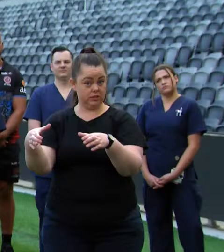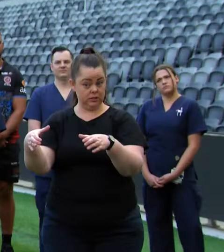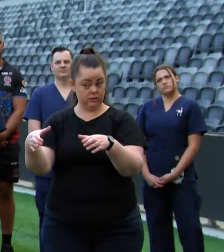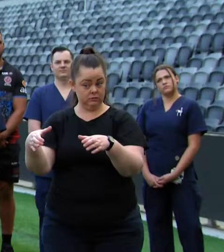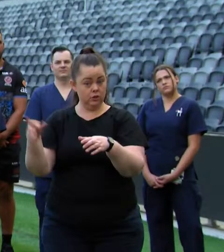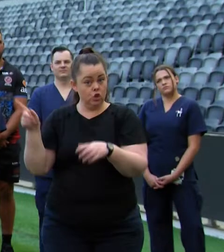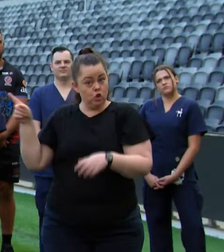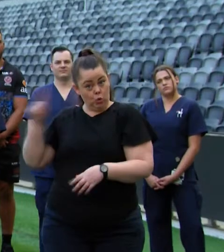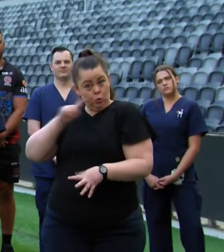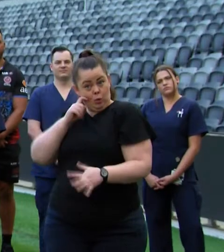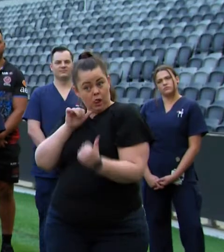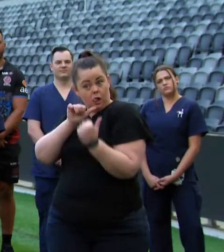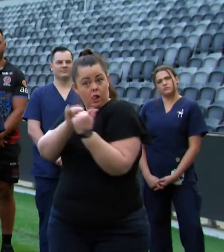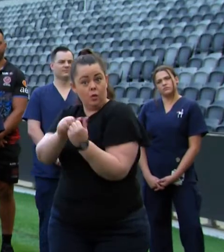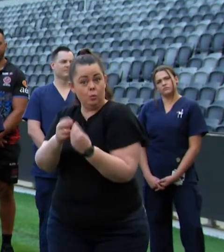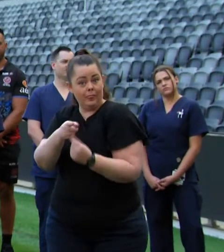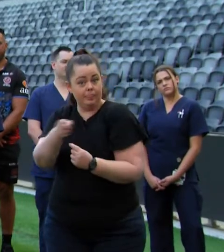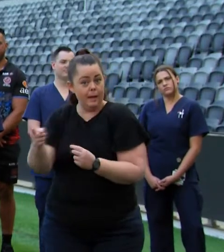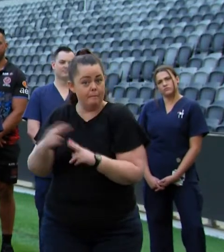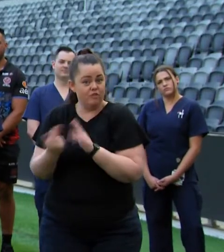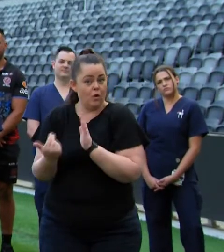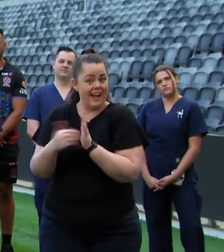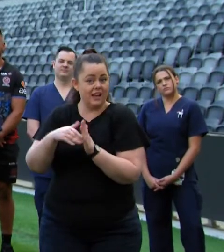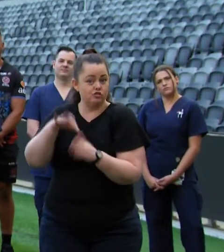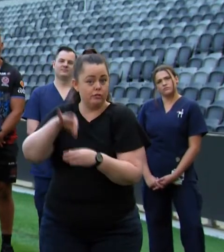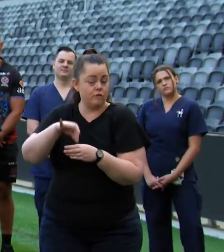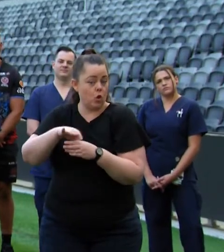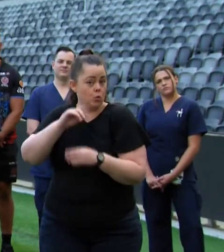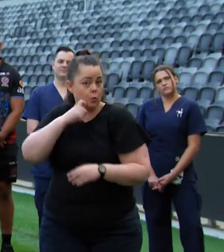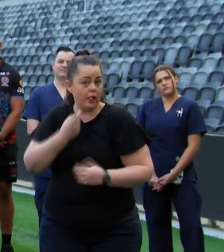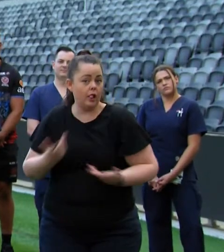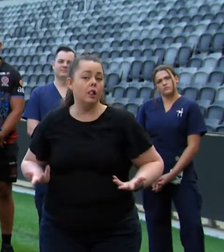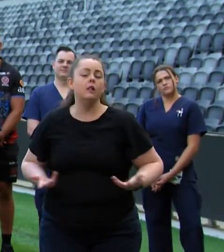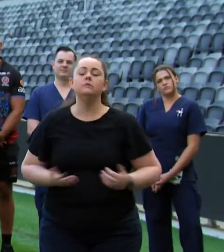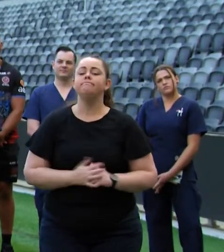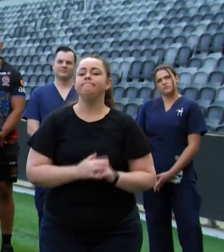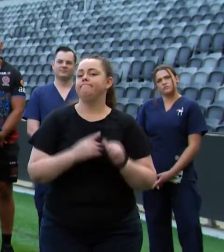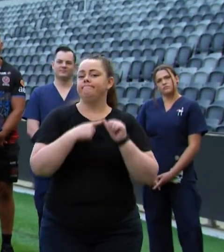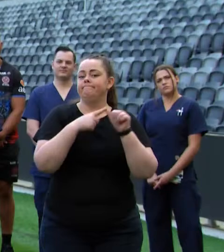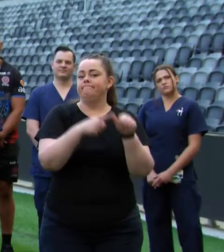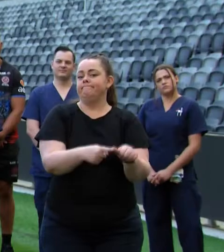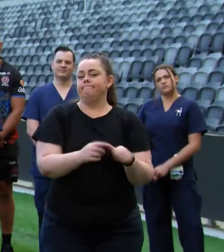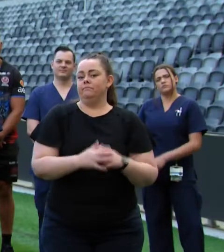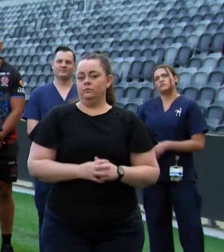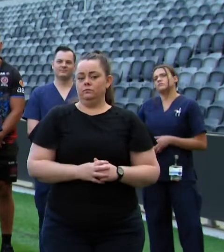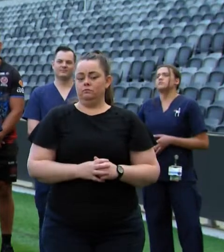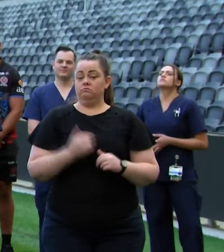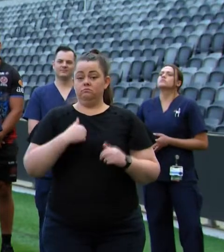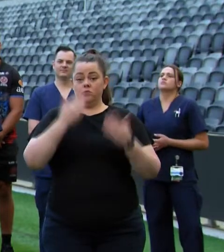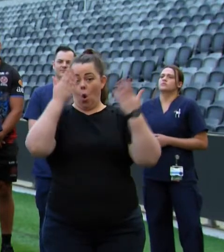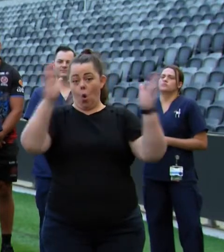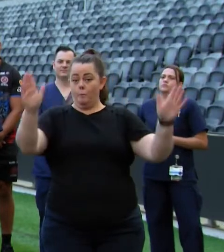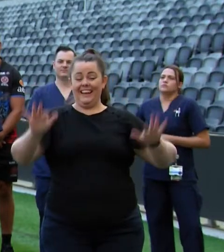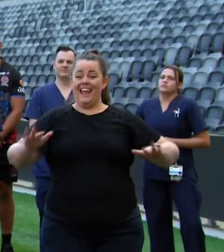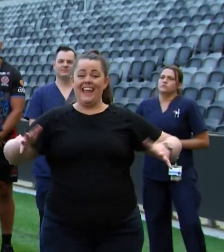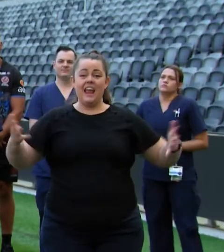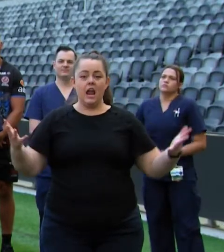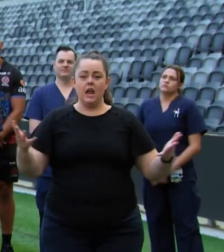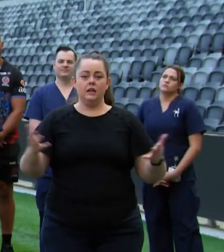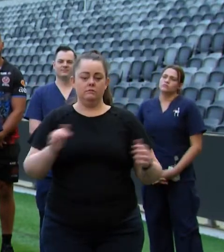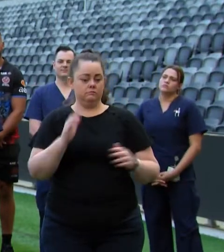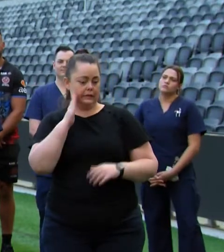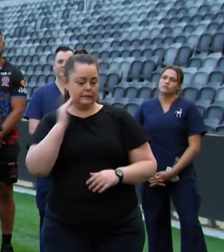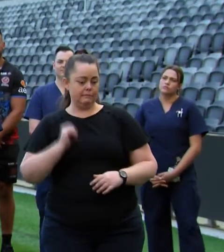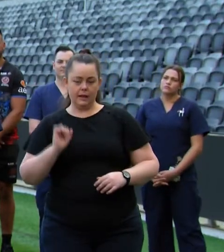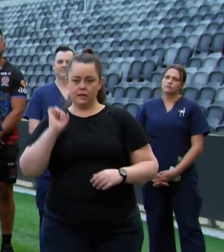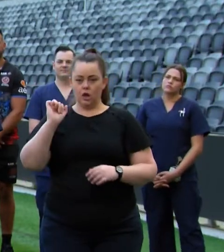in the best interest of the people of our state. Since becoming Premier, I've always had an open door to members from whatever political